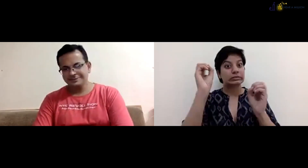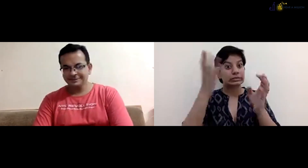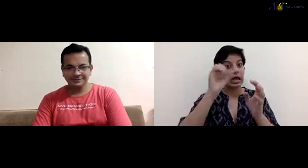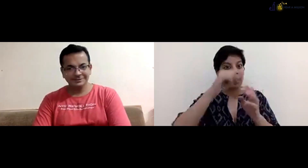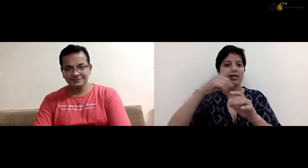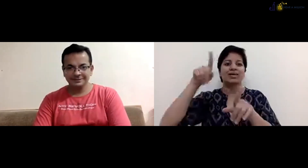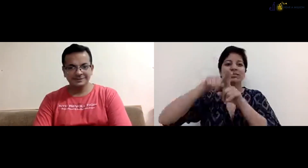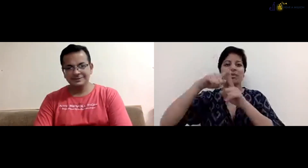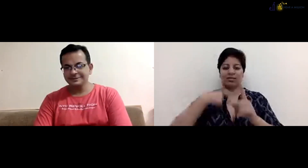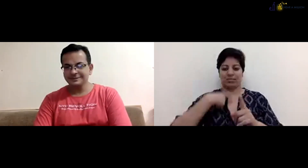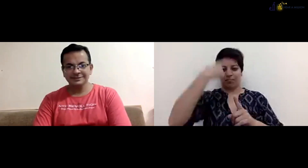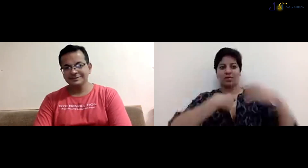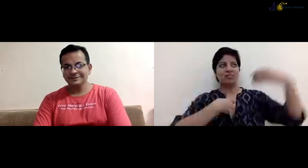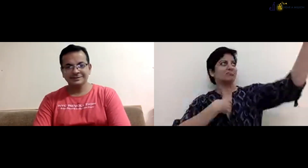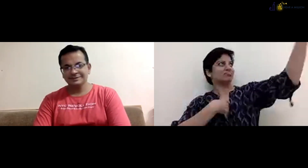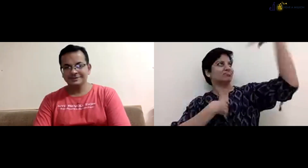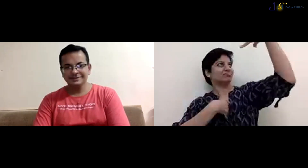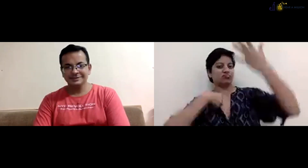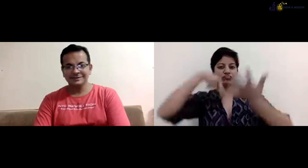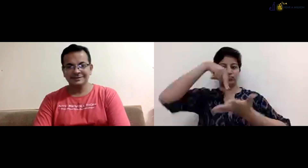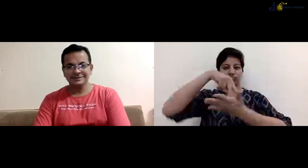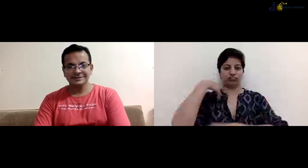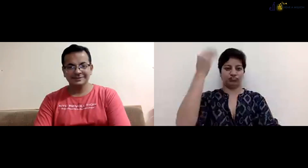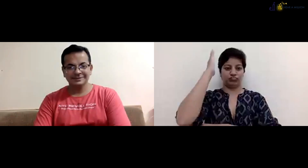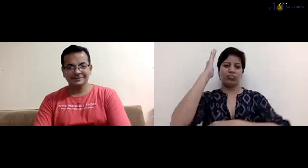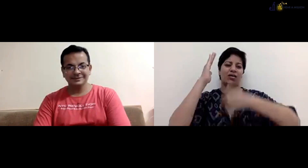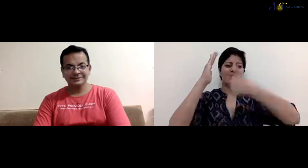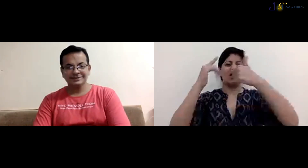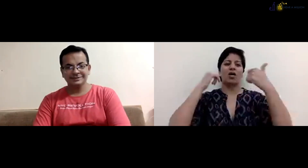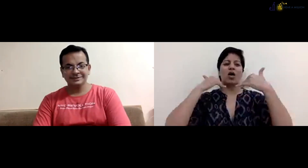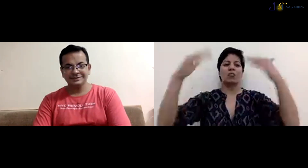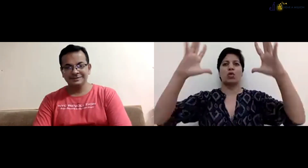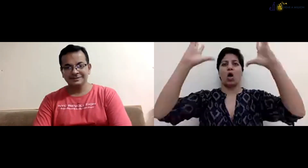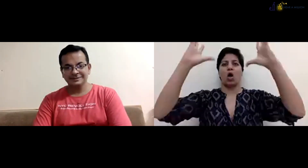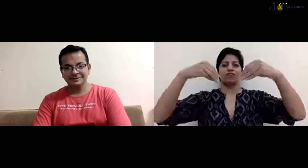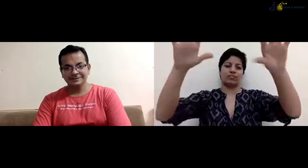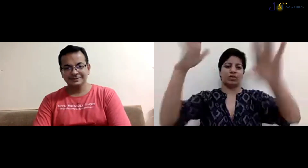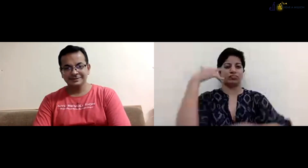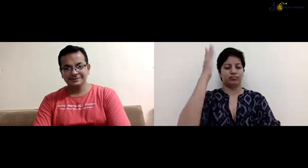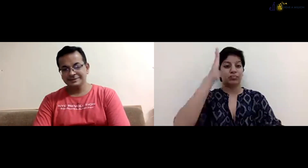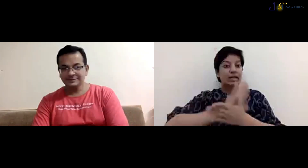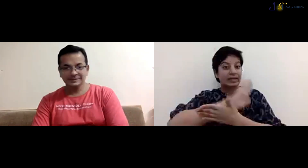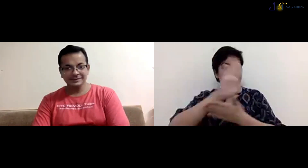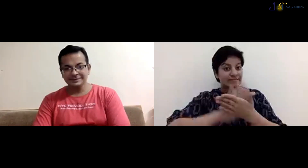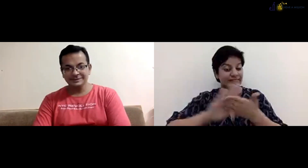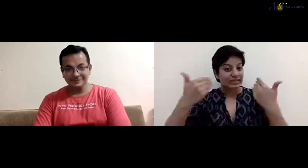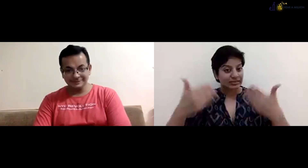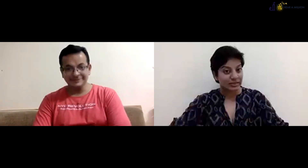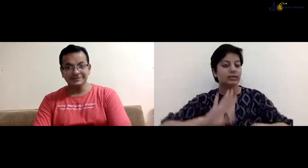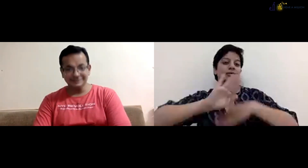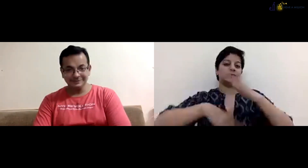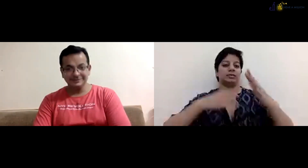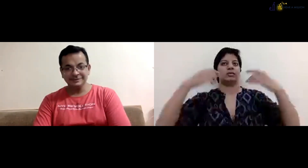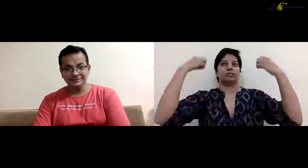see the whoever is presenting and who is doing. So as I can say, the light should be come on my head. So I am